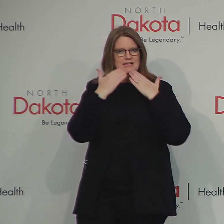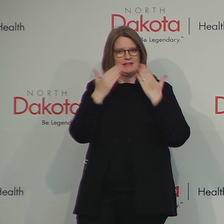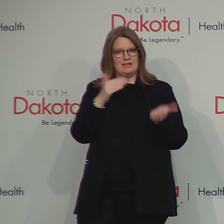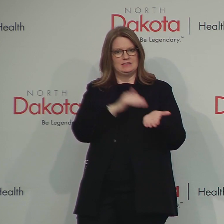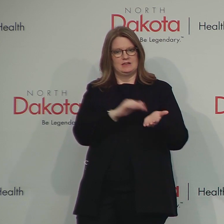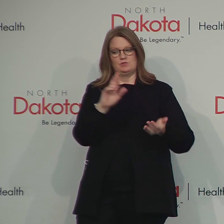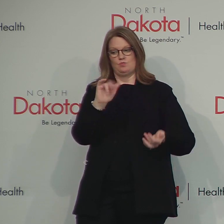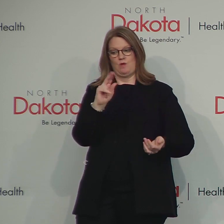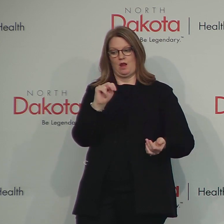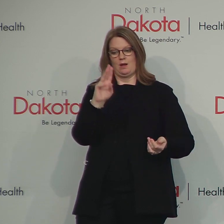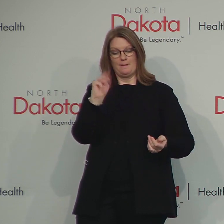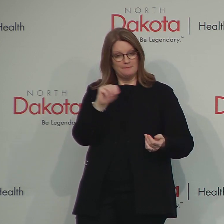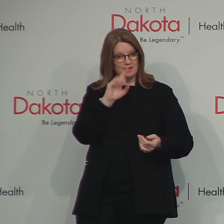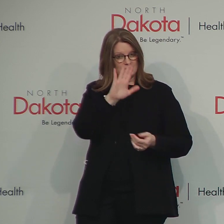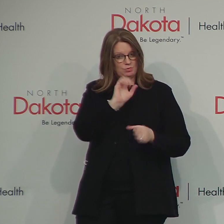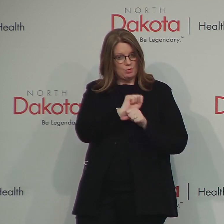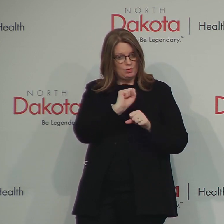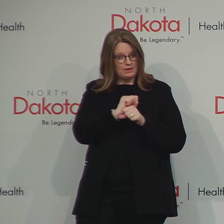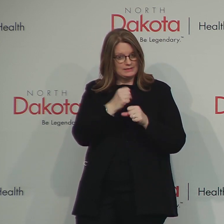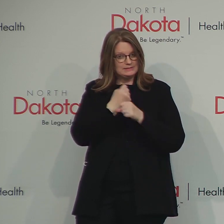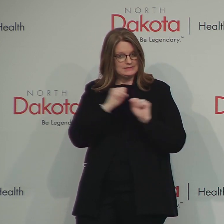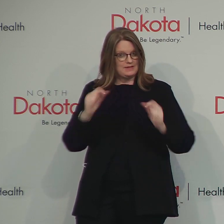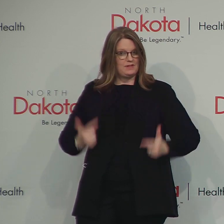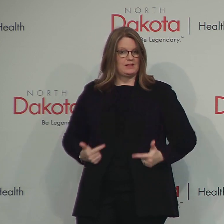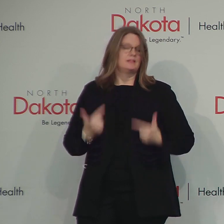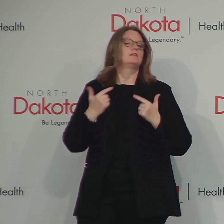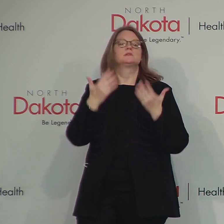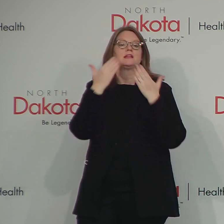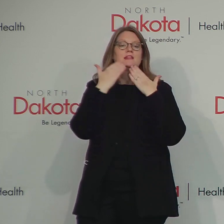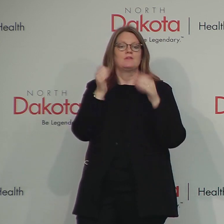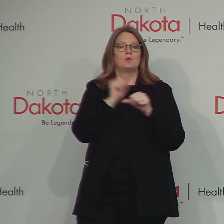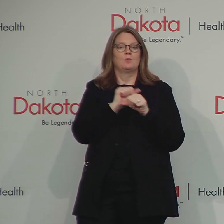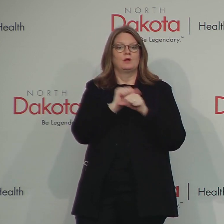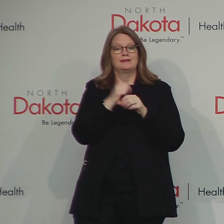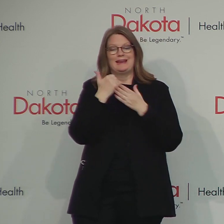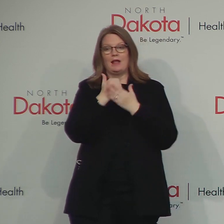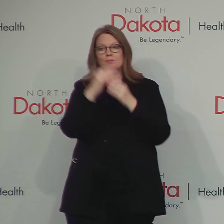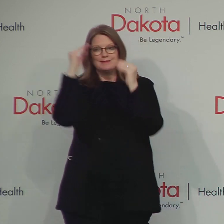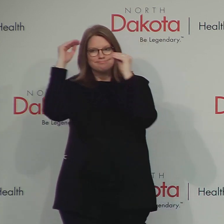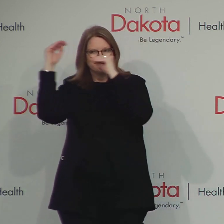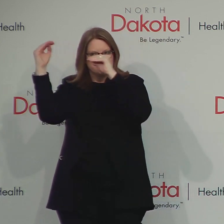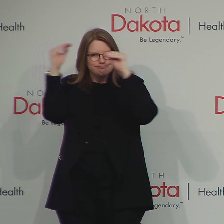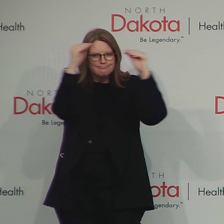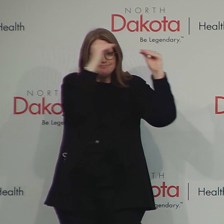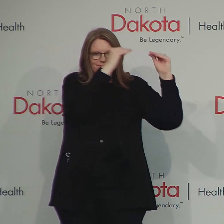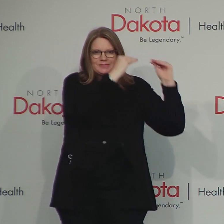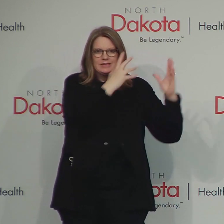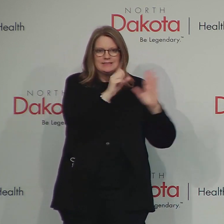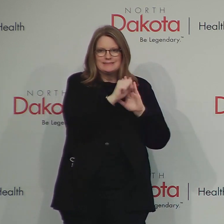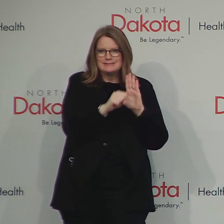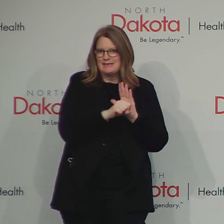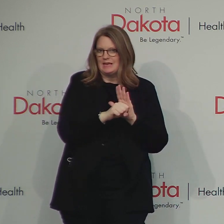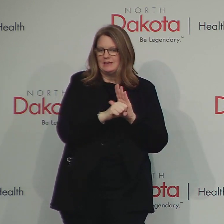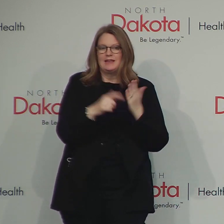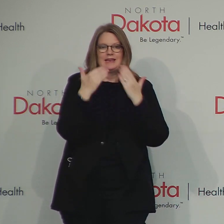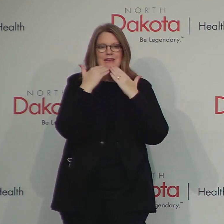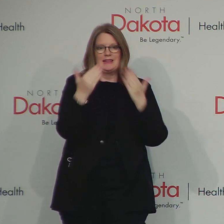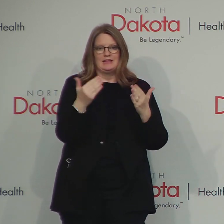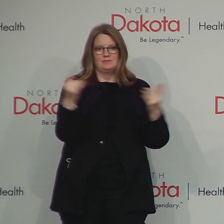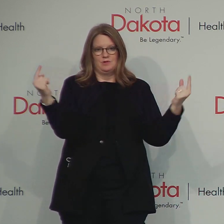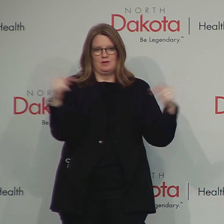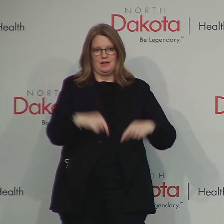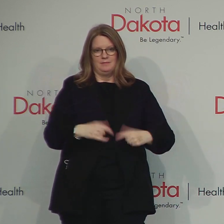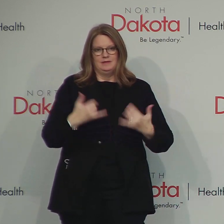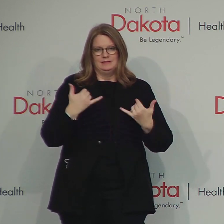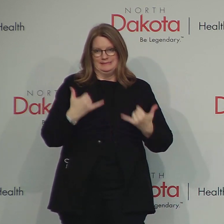Dr. Ranum, for your work in saving lives. Thanks for your work on helping to educate the state on this key strategy. And thanks for being us today